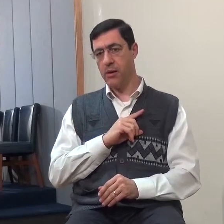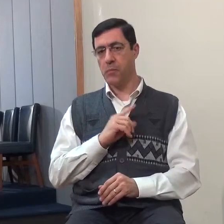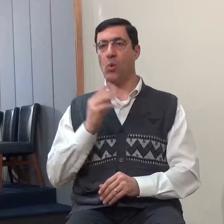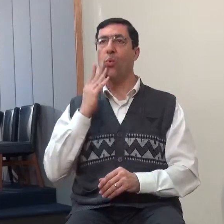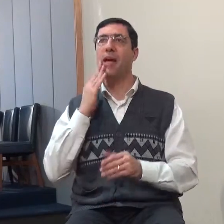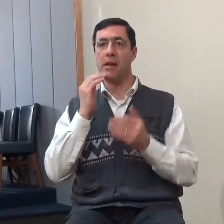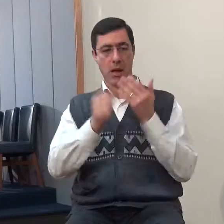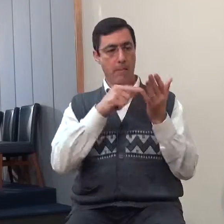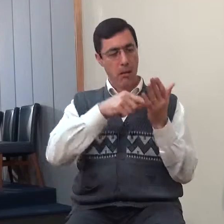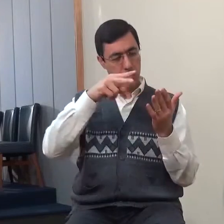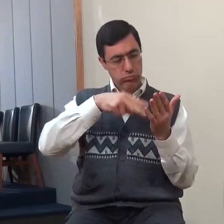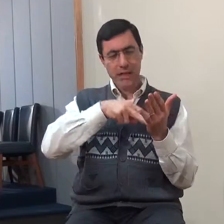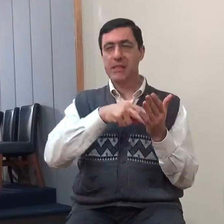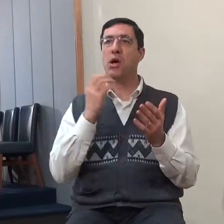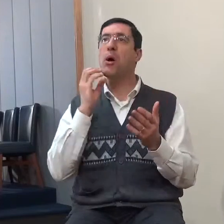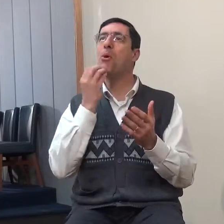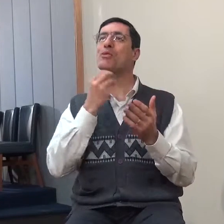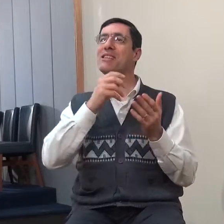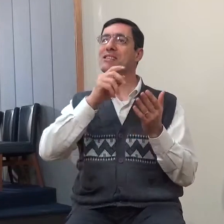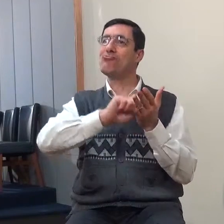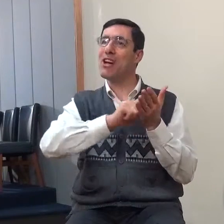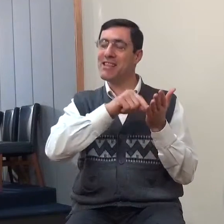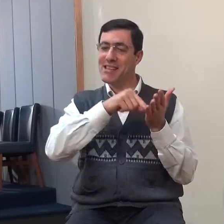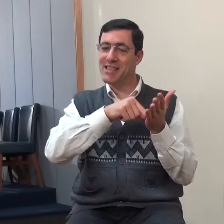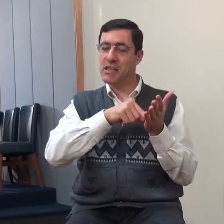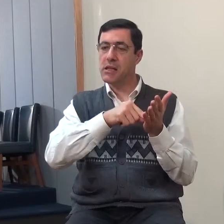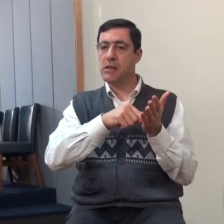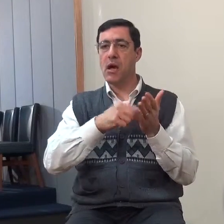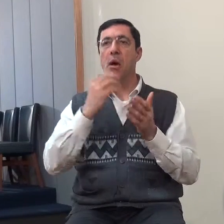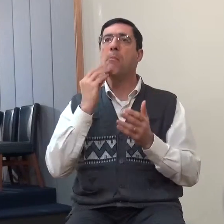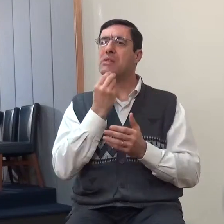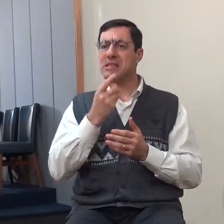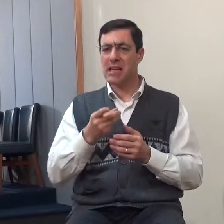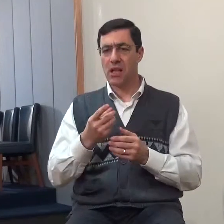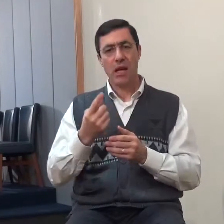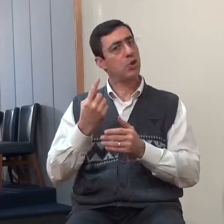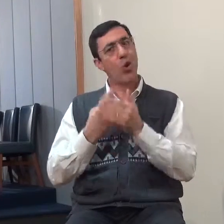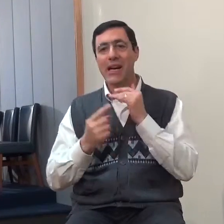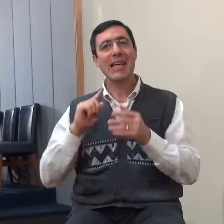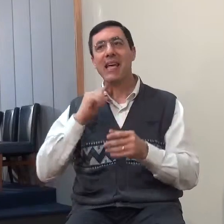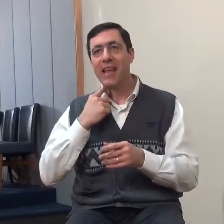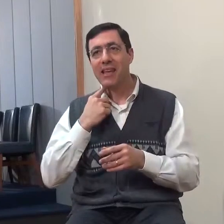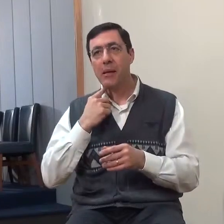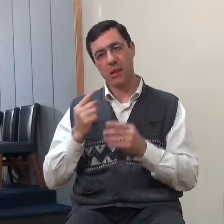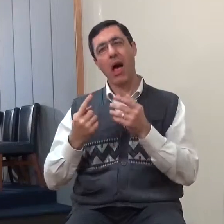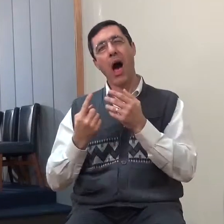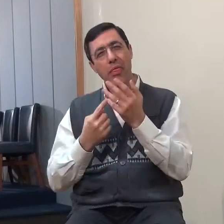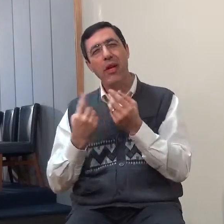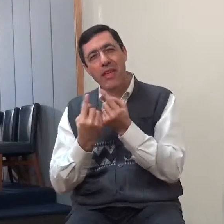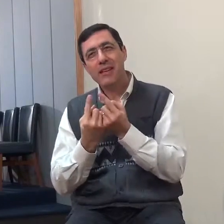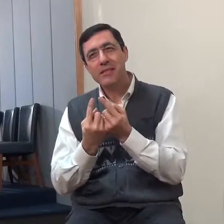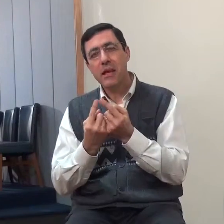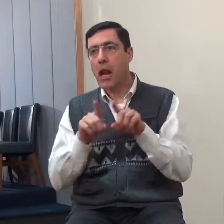carefully, we find that Moses extends the murder sin to other things. And I often mention this, like